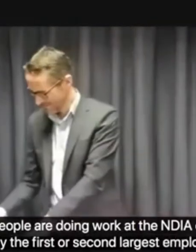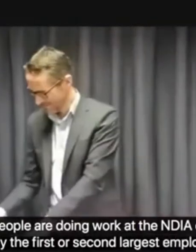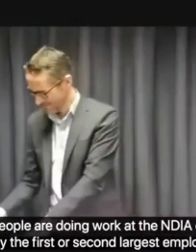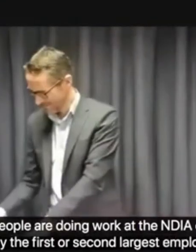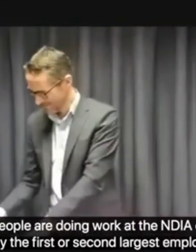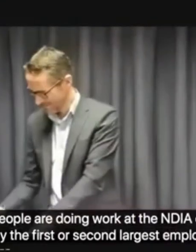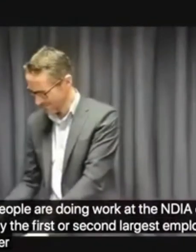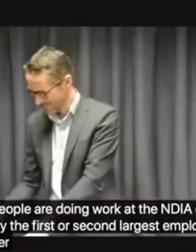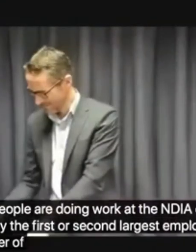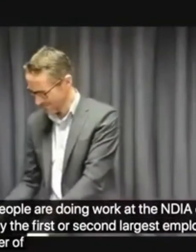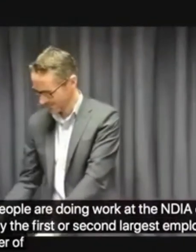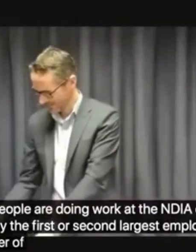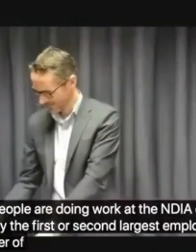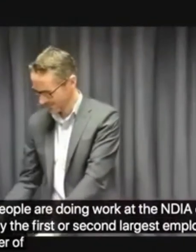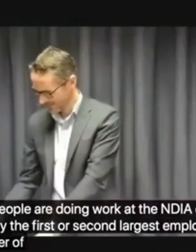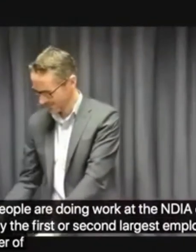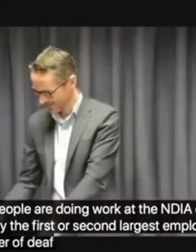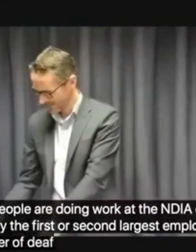NDIA.